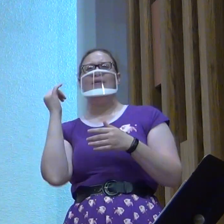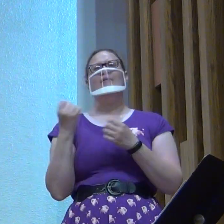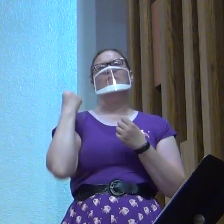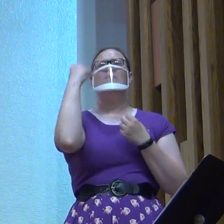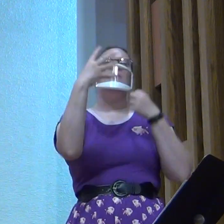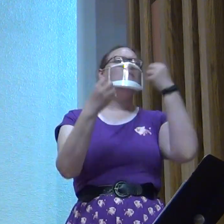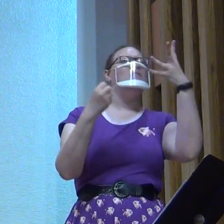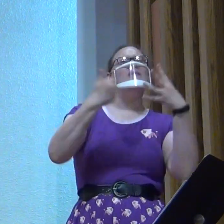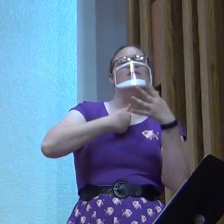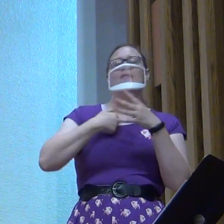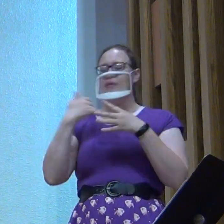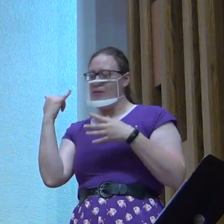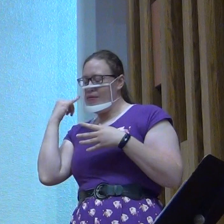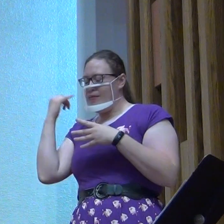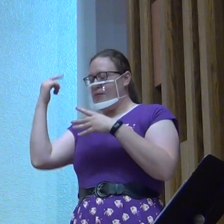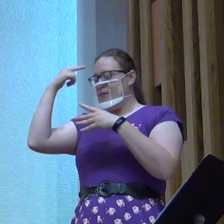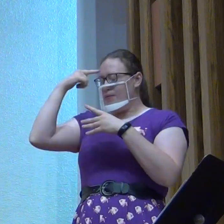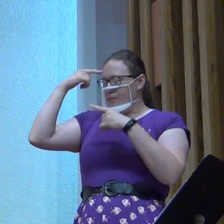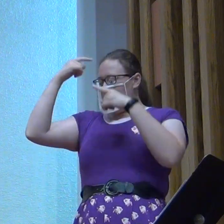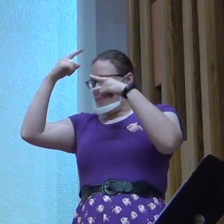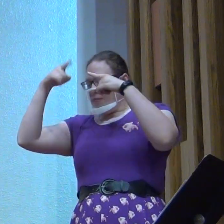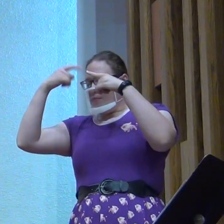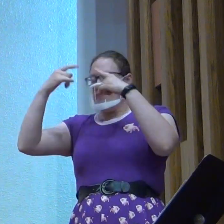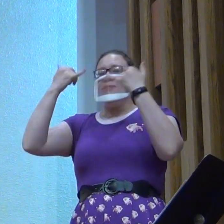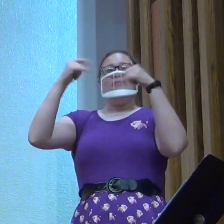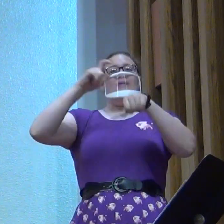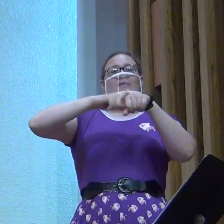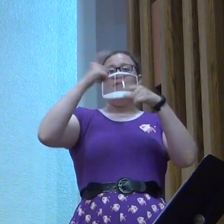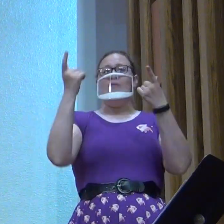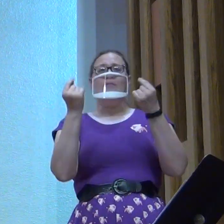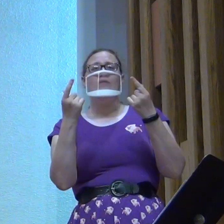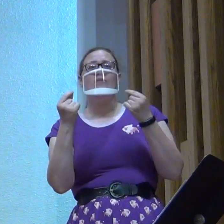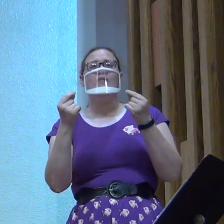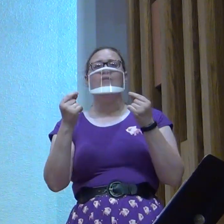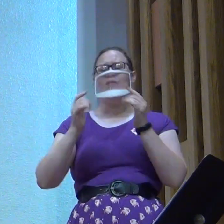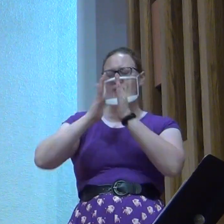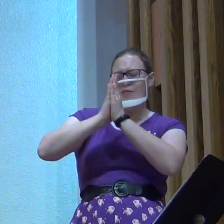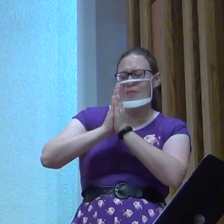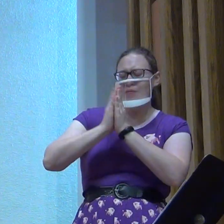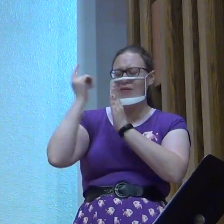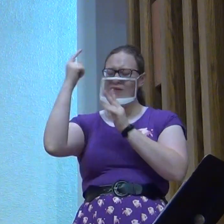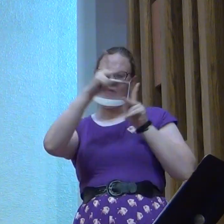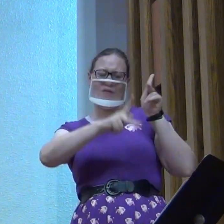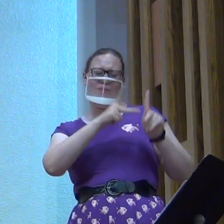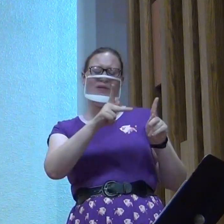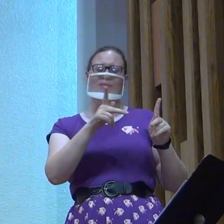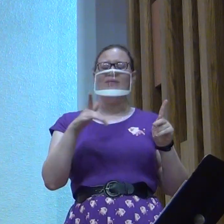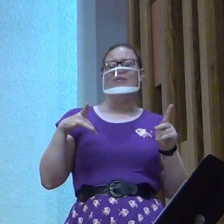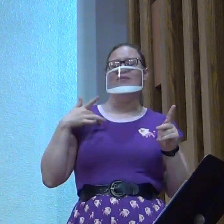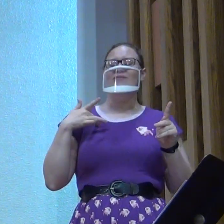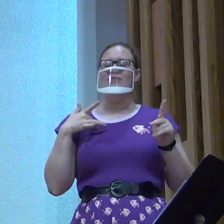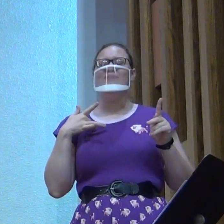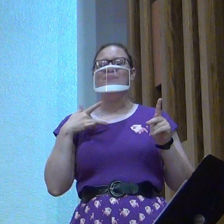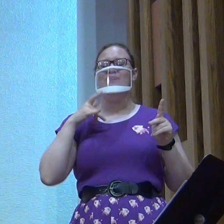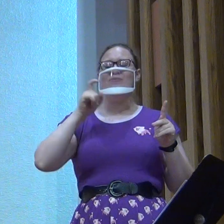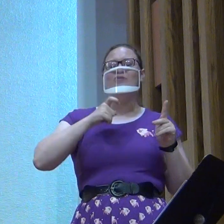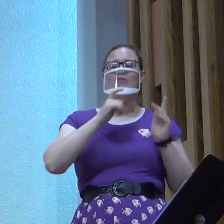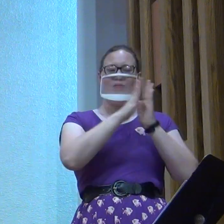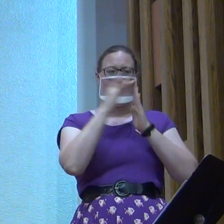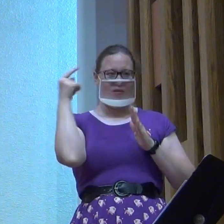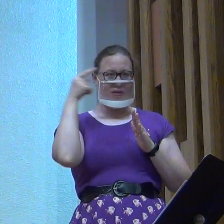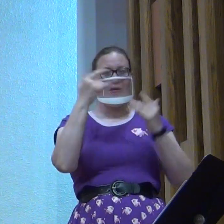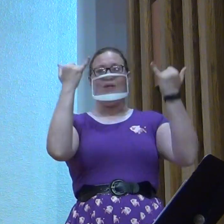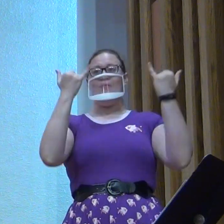is a time for you to intervene and pray for folks that are on your heart. So we'll take a few moments